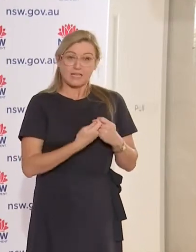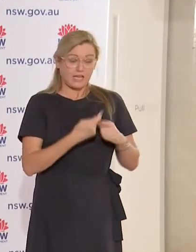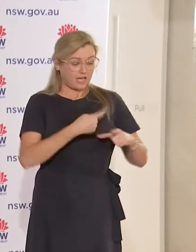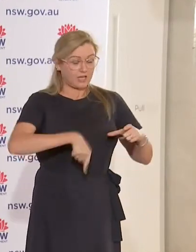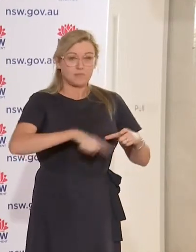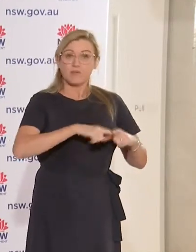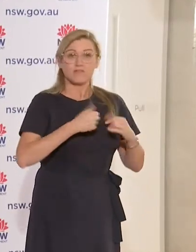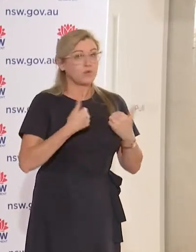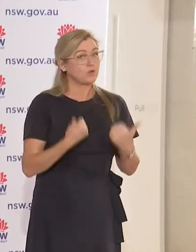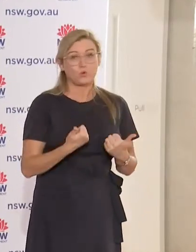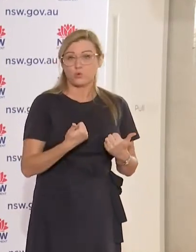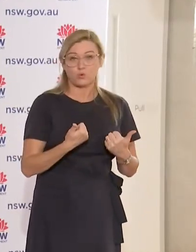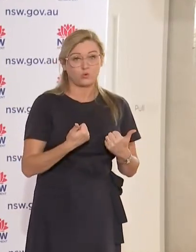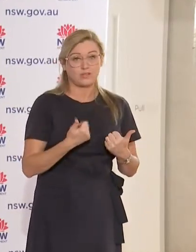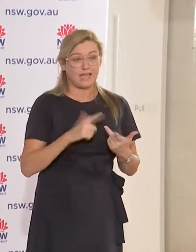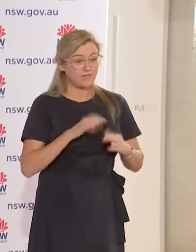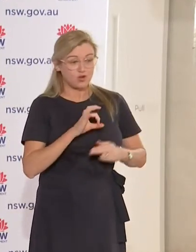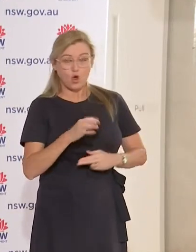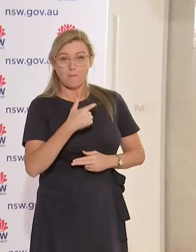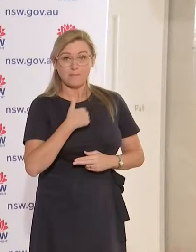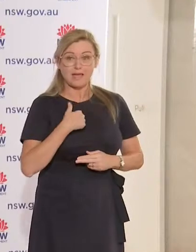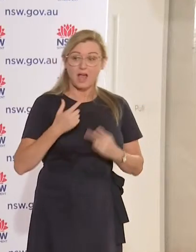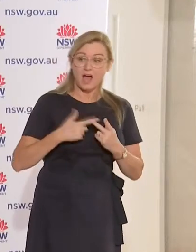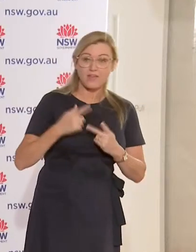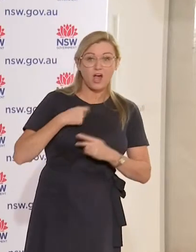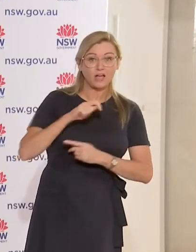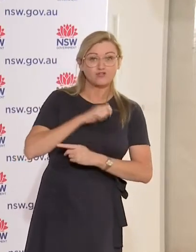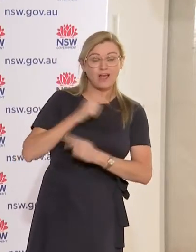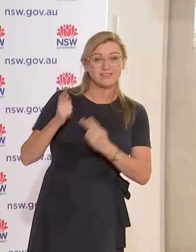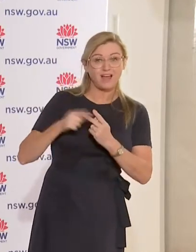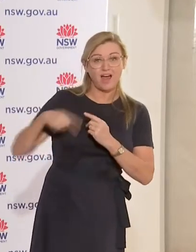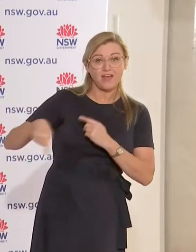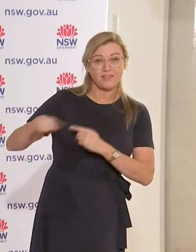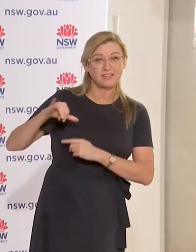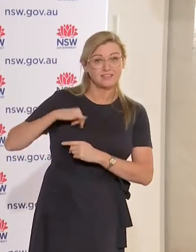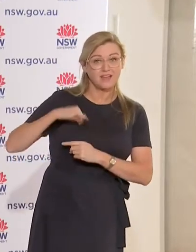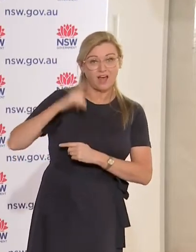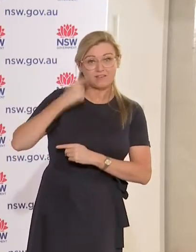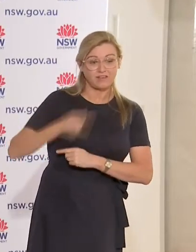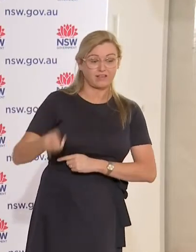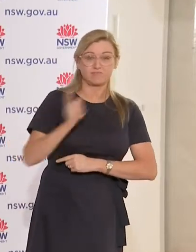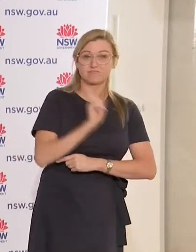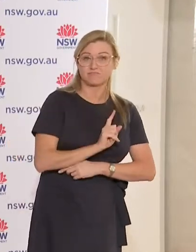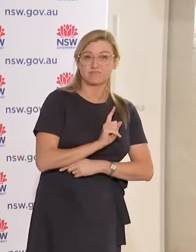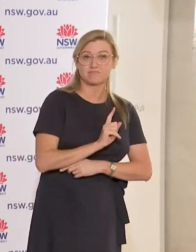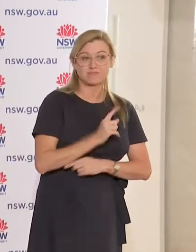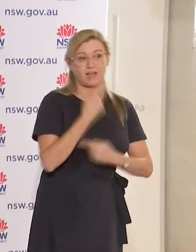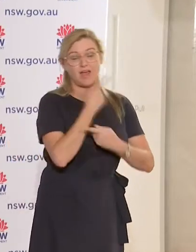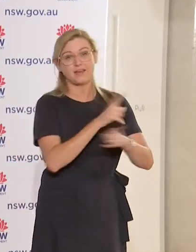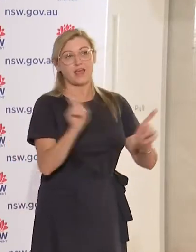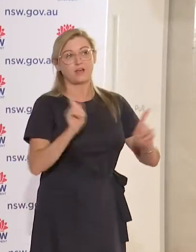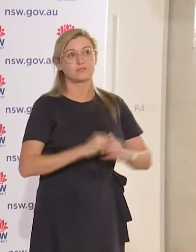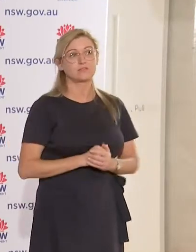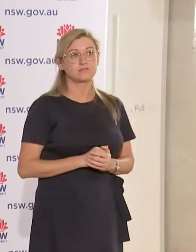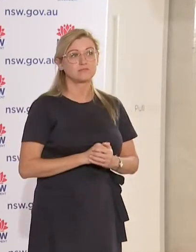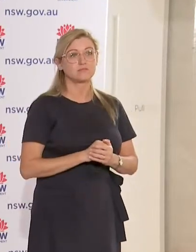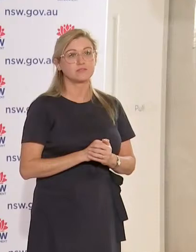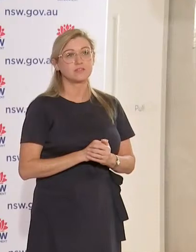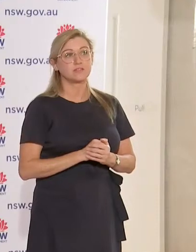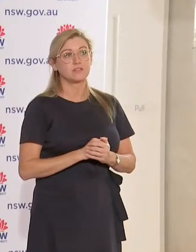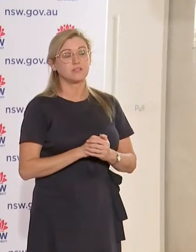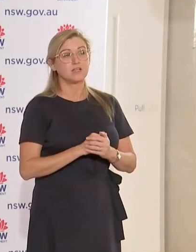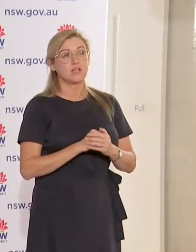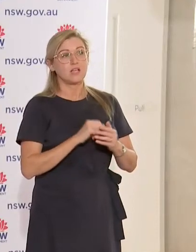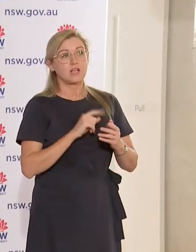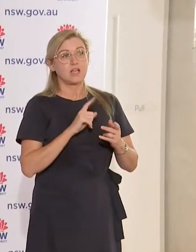information instead of me for a particular day, I think that's completely acceptable. Premier, if someone is a person of interest to Last